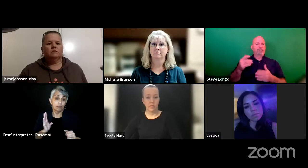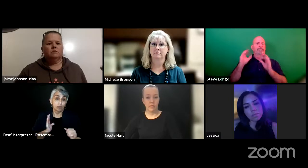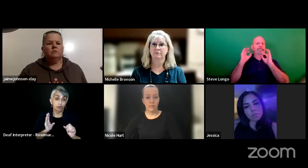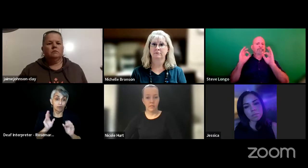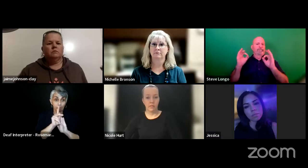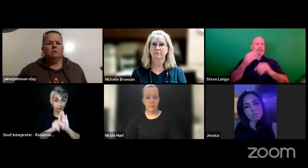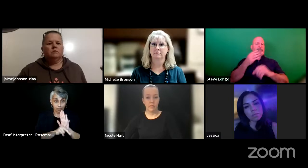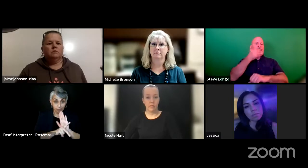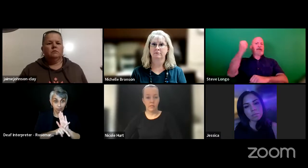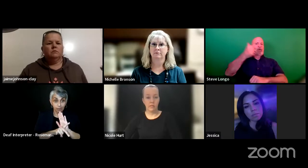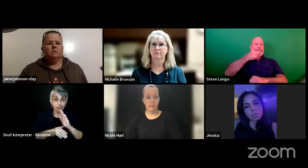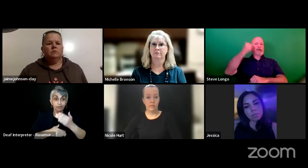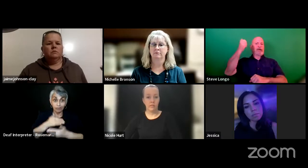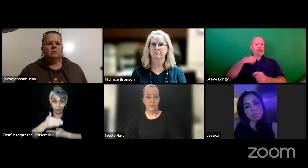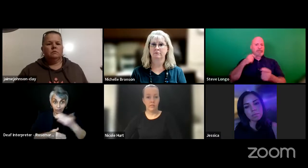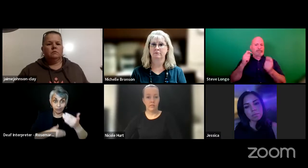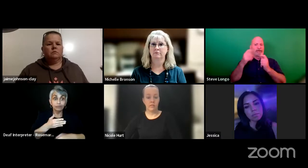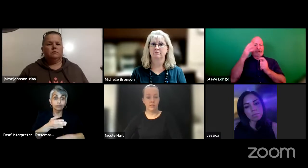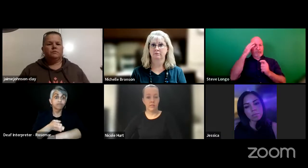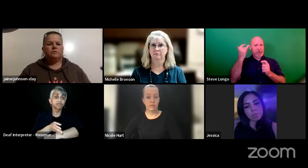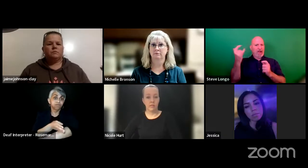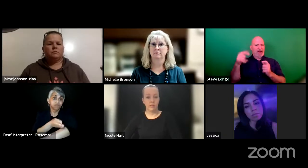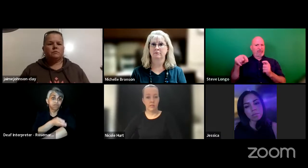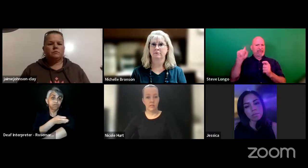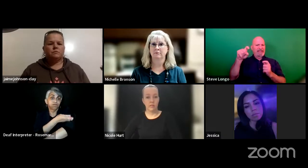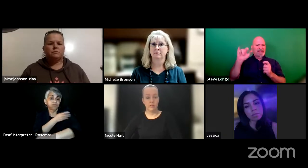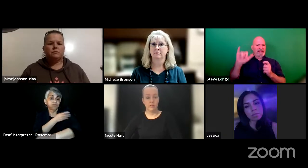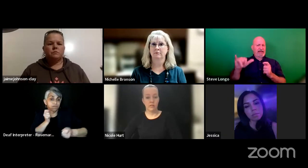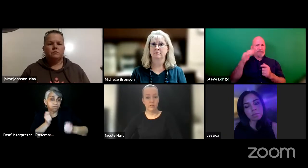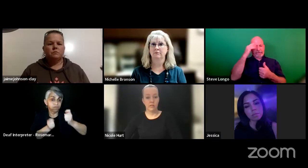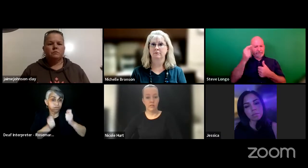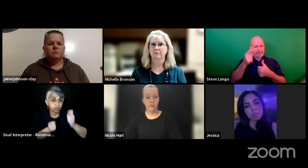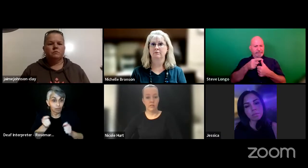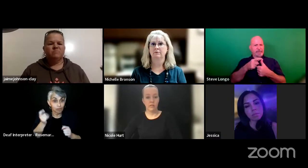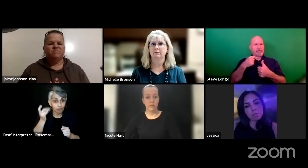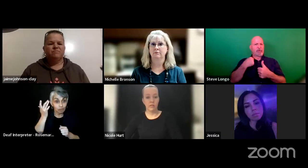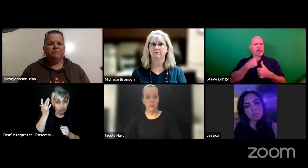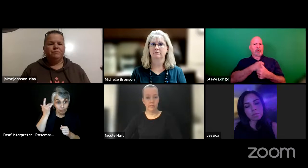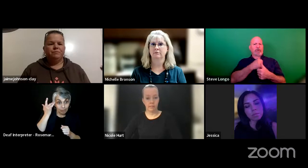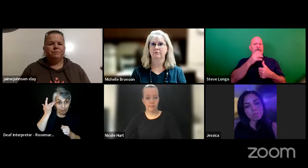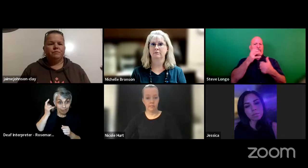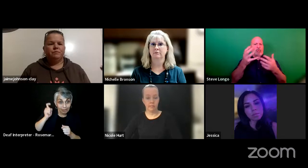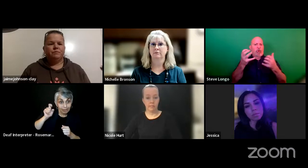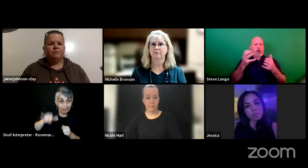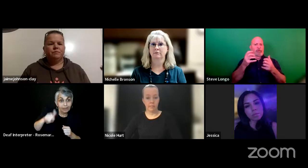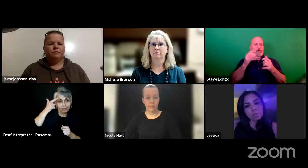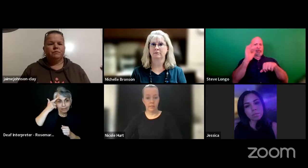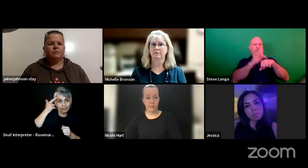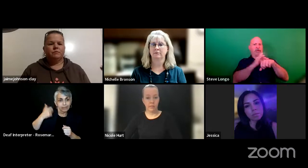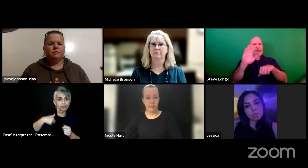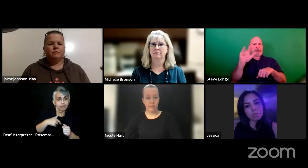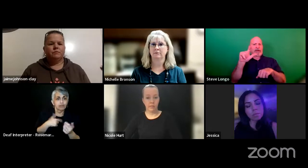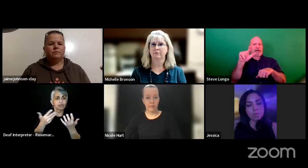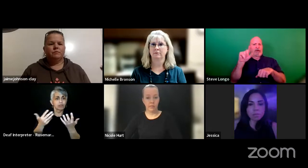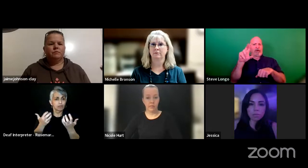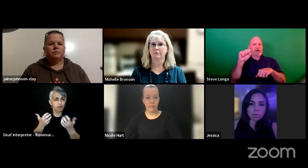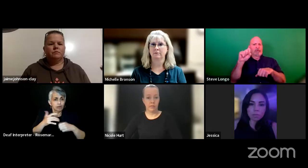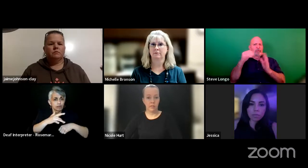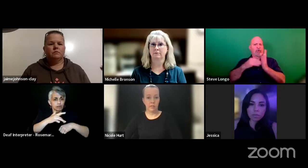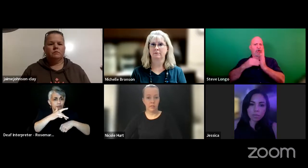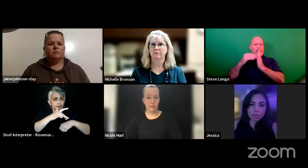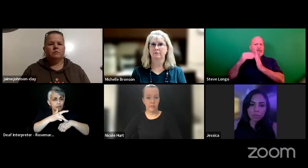Additionally, the board policies and procedures is getting better and better. We needed it because